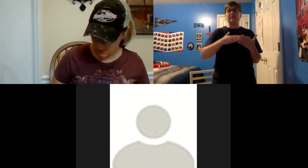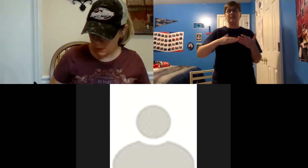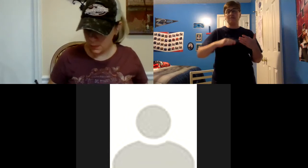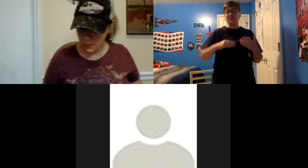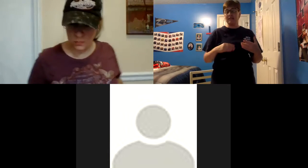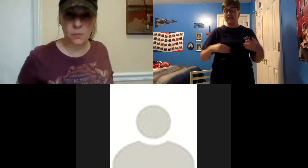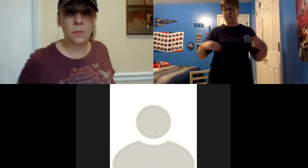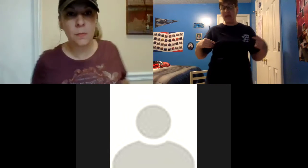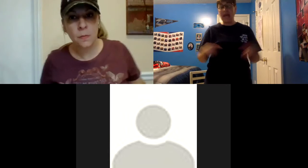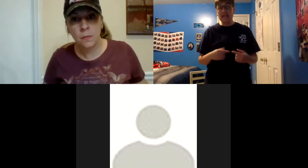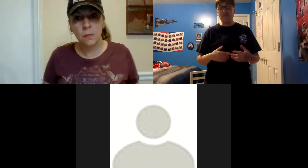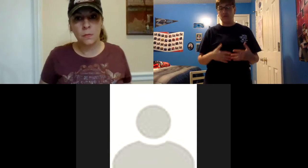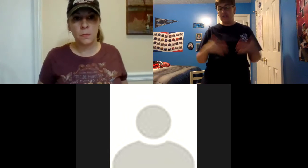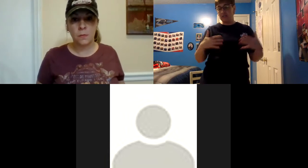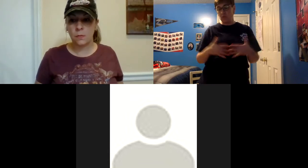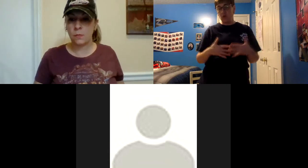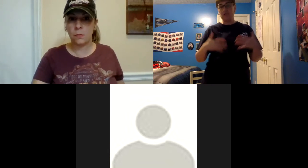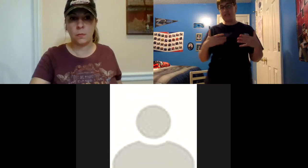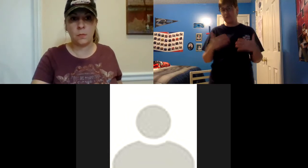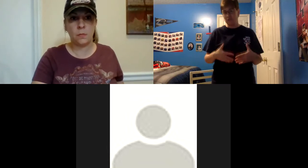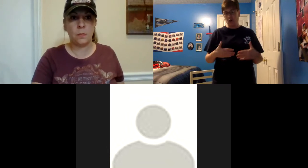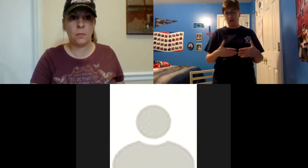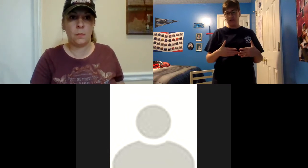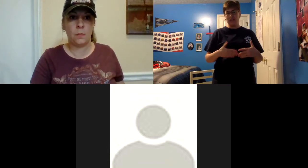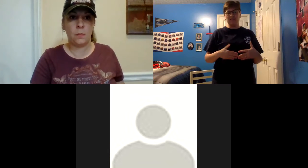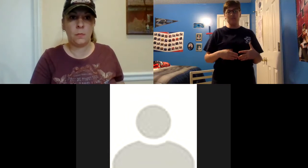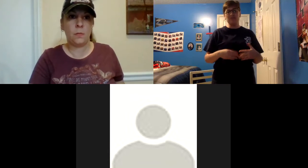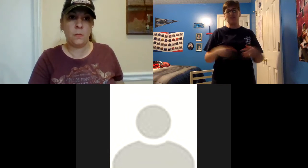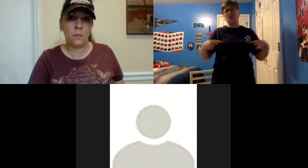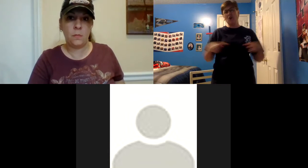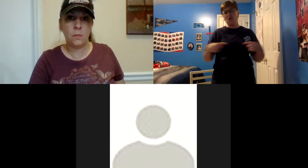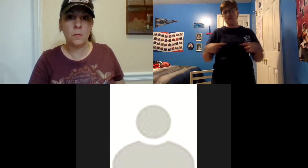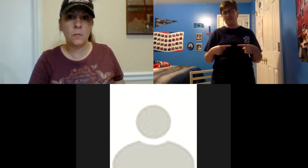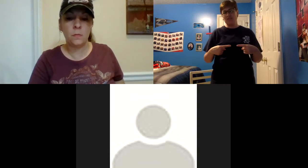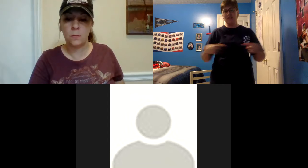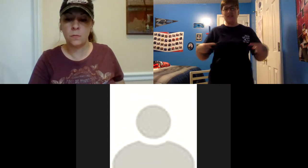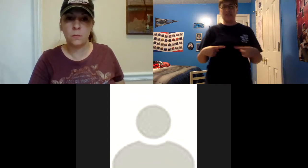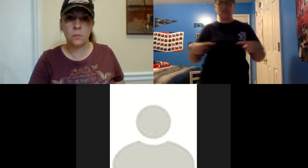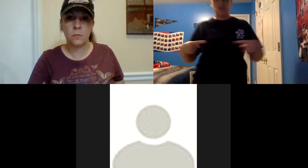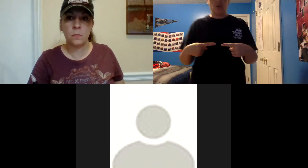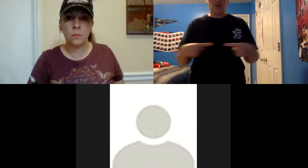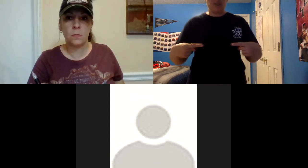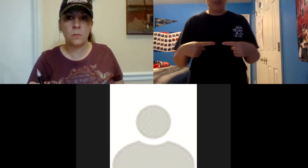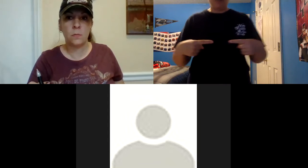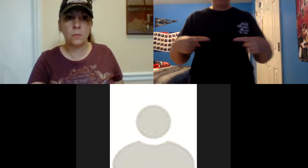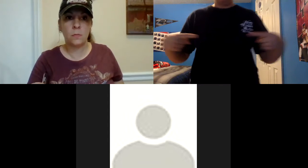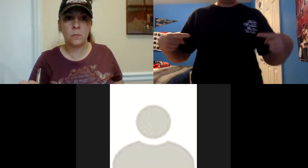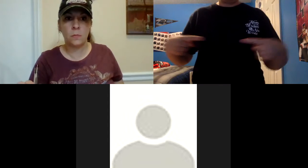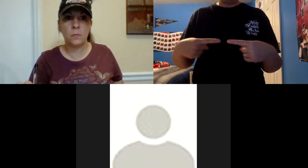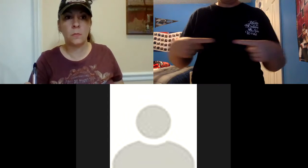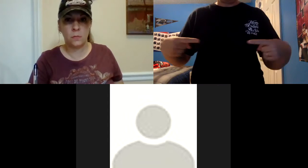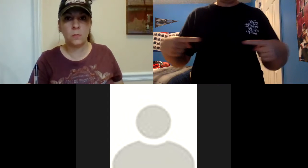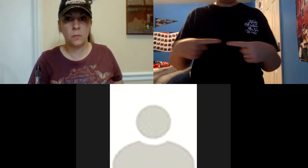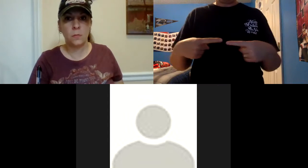like something that is painful is worse than it just hurting. Something just hurts, it just hurts. You know, you're